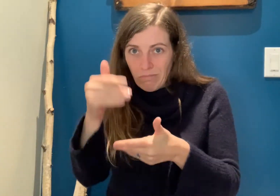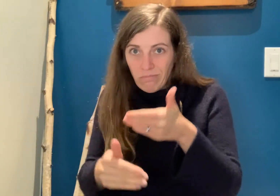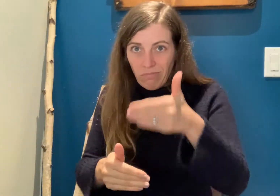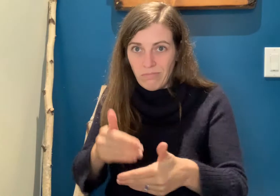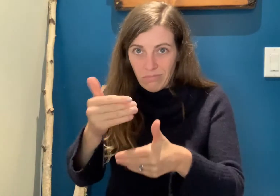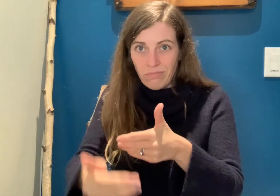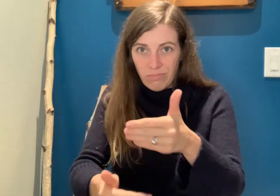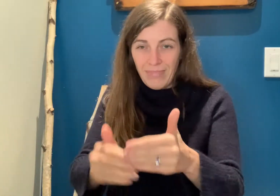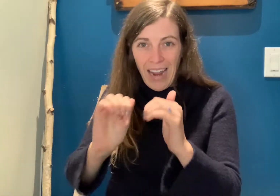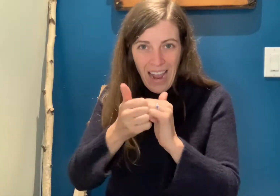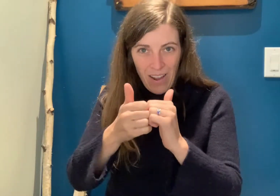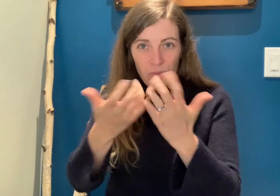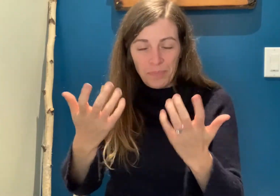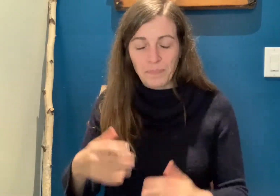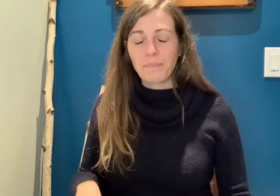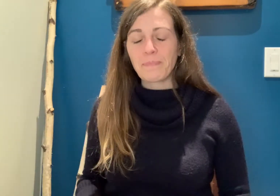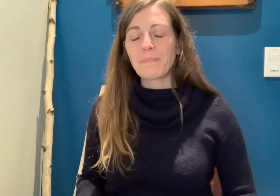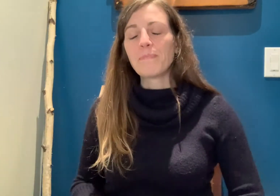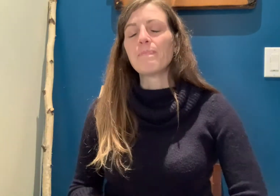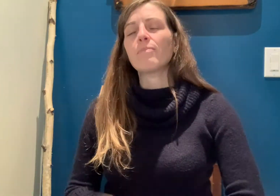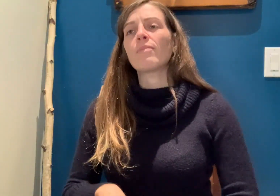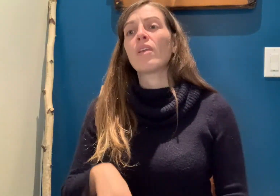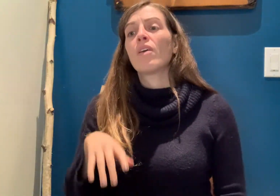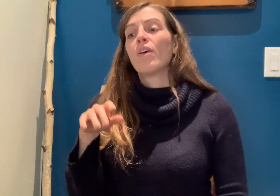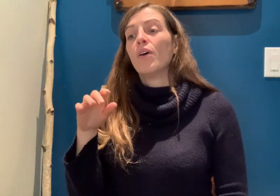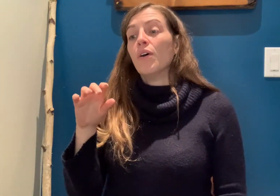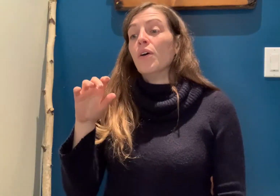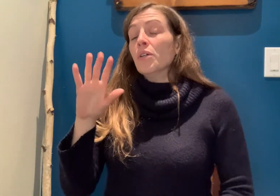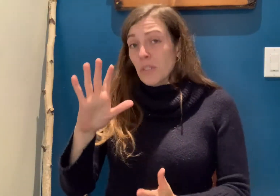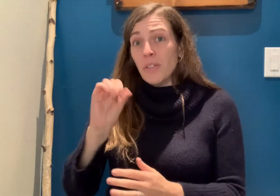That should give you a record of what you've